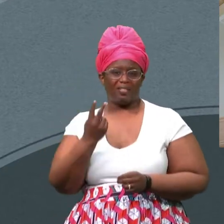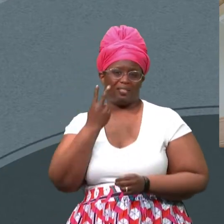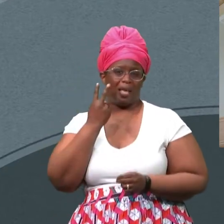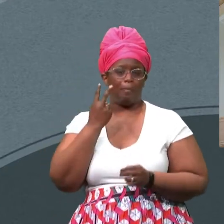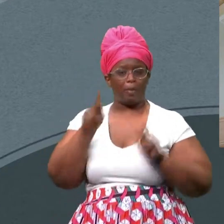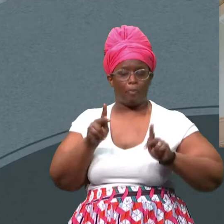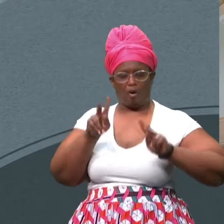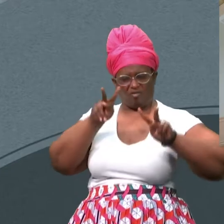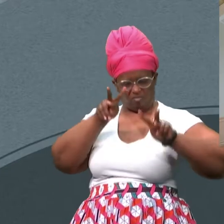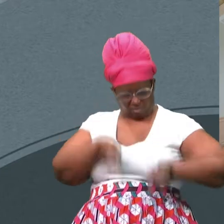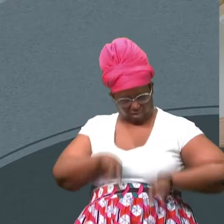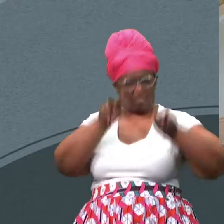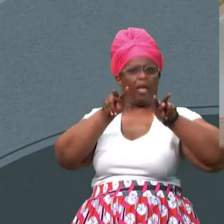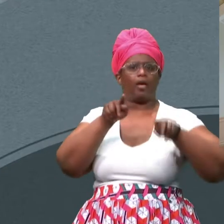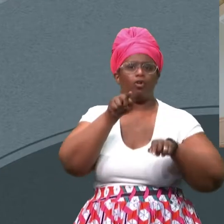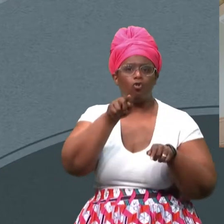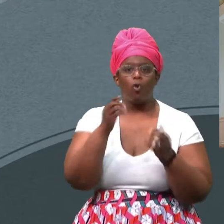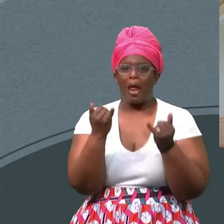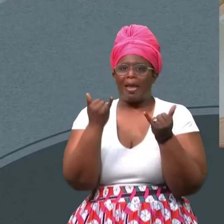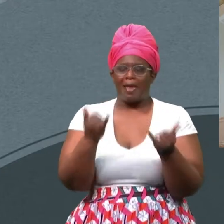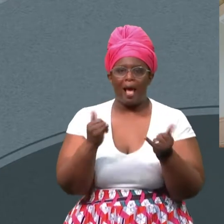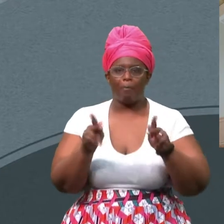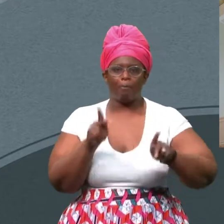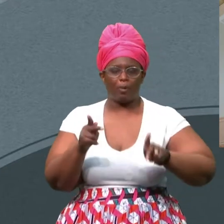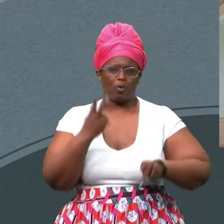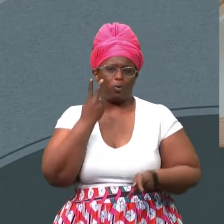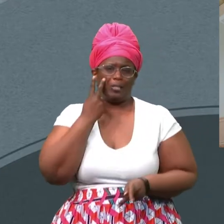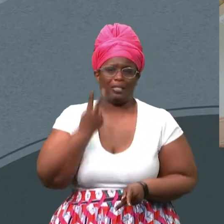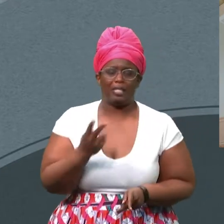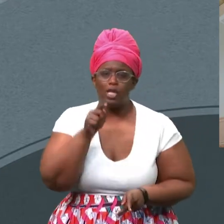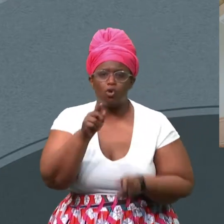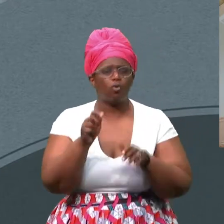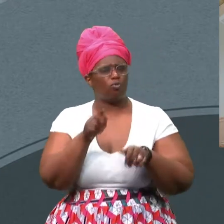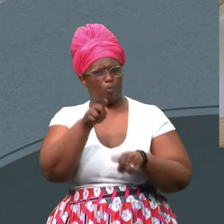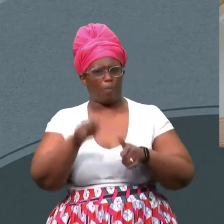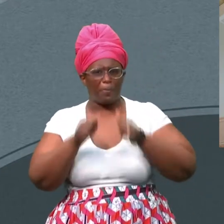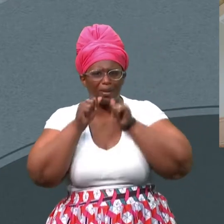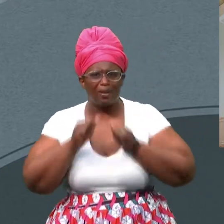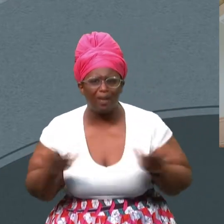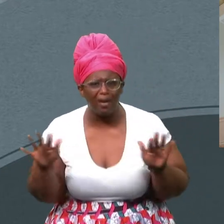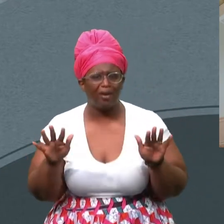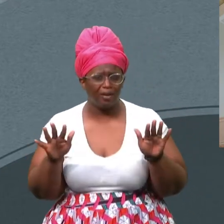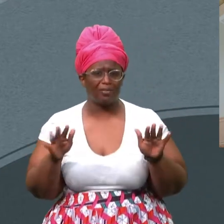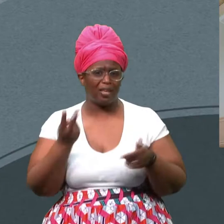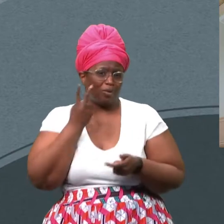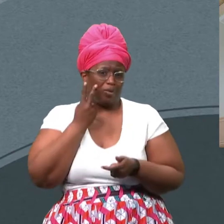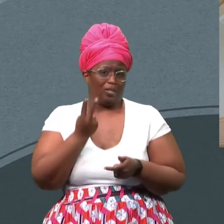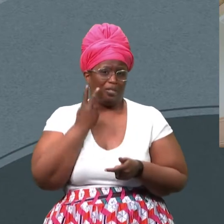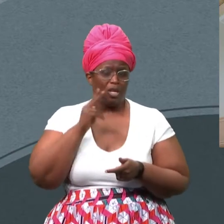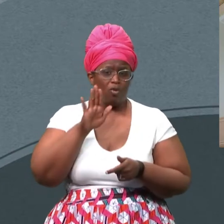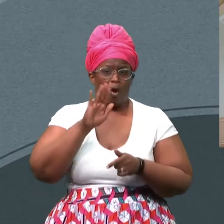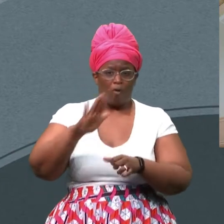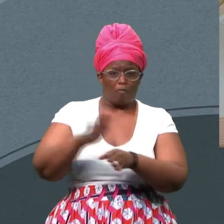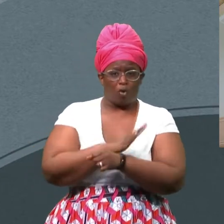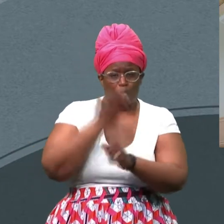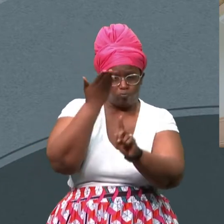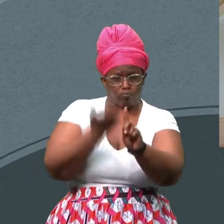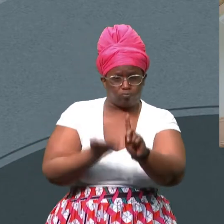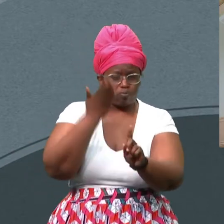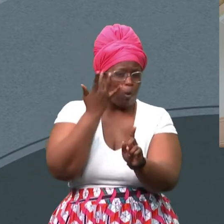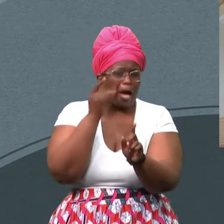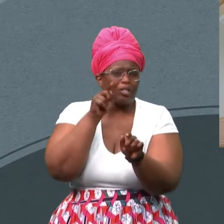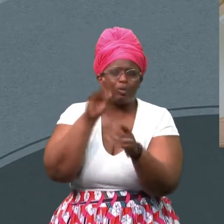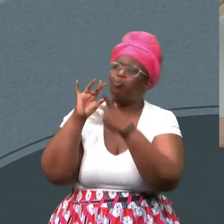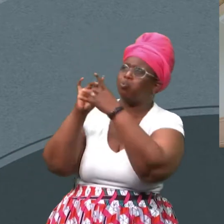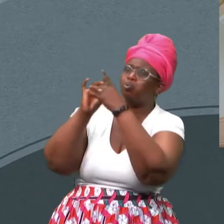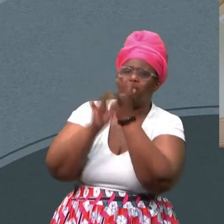the past is going to see you in the fullness. Somebody shout fullness. They're going to see you in the fullness of who you really are in Christ. They're going to see